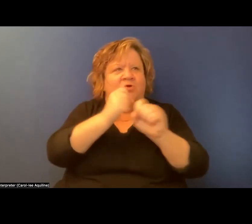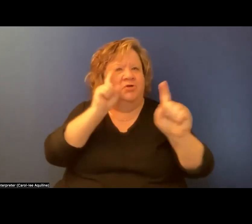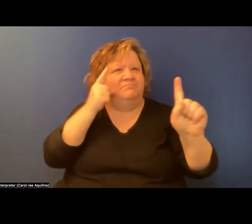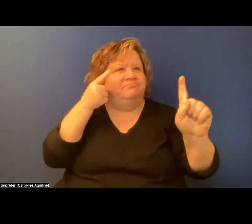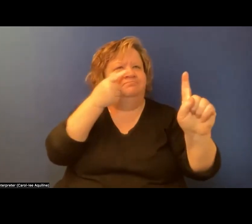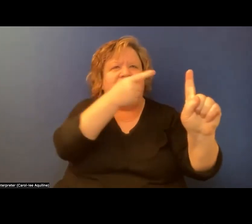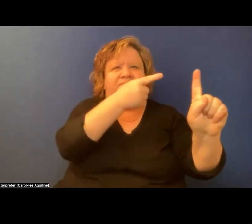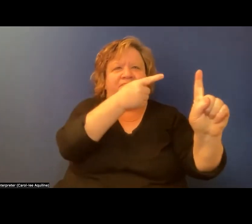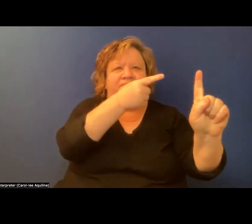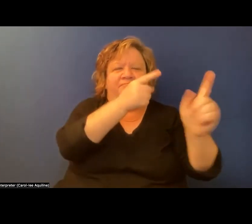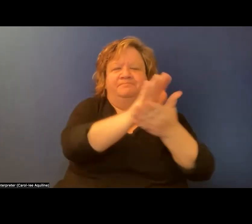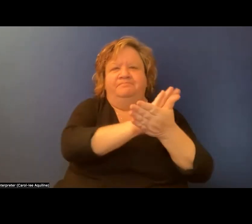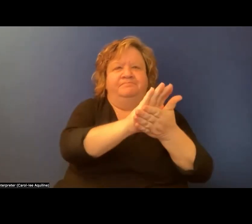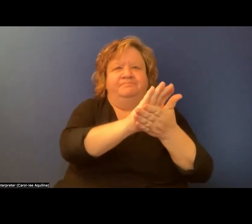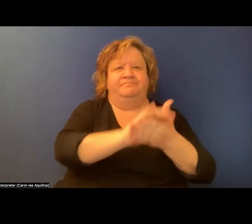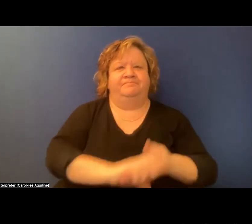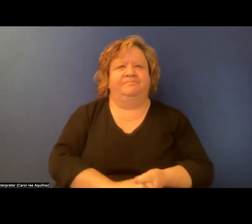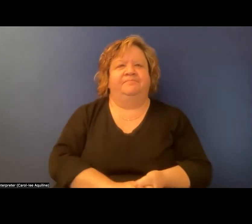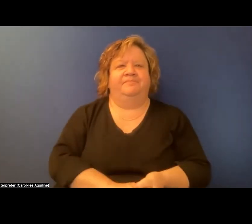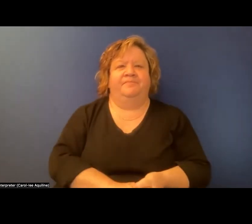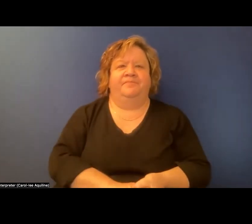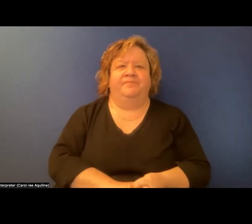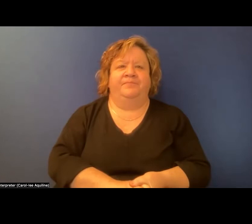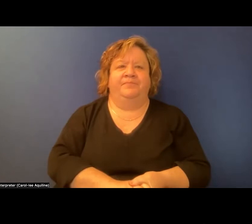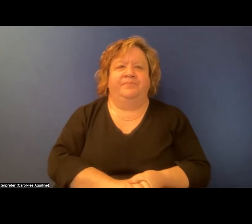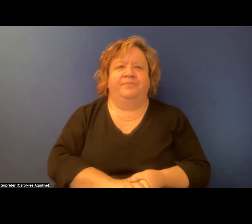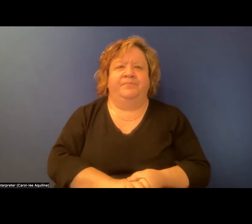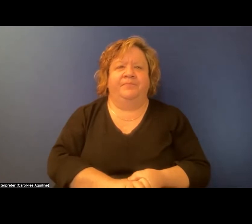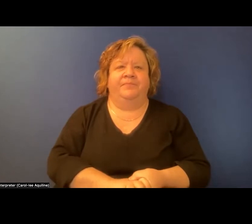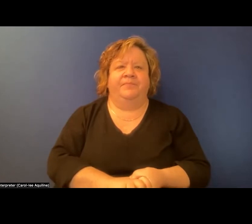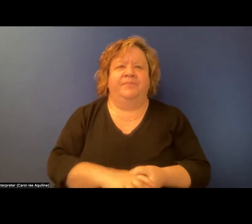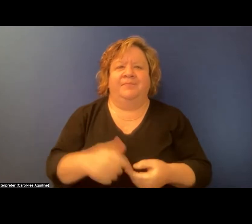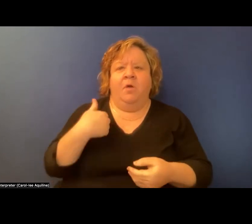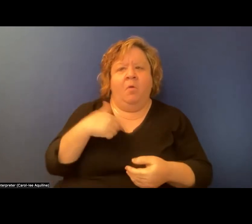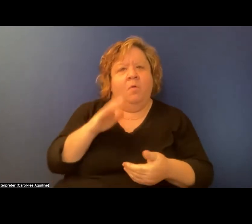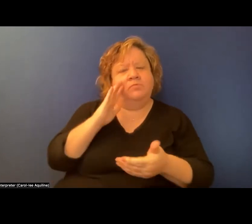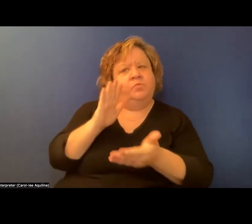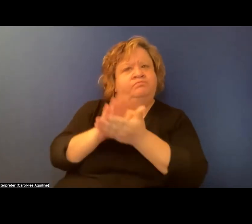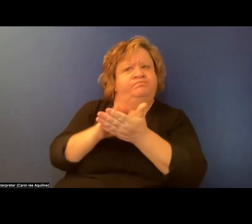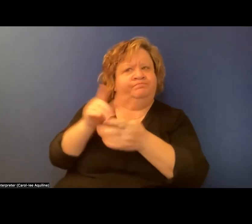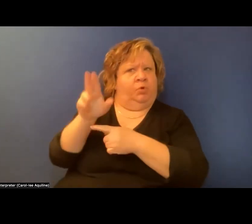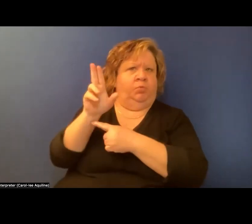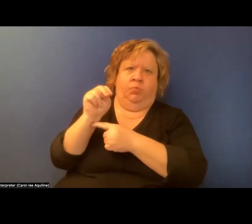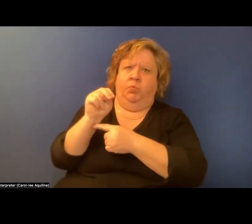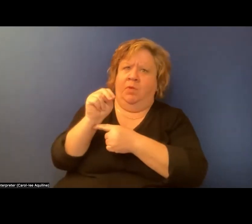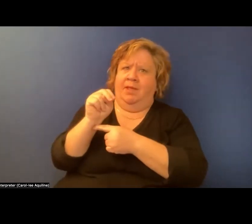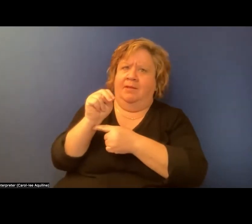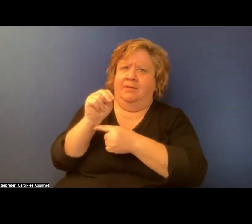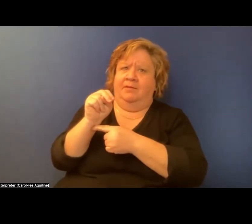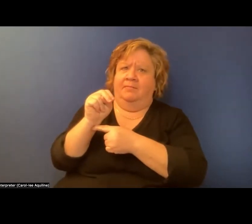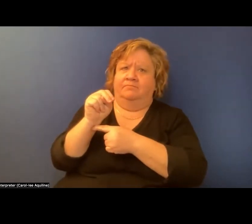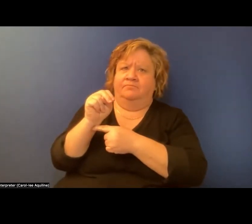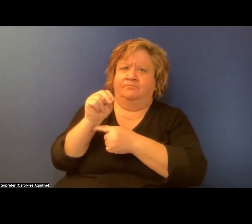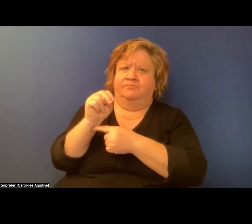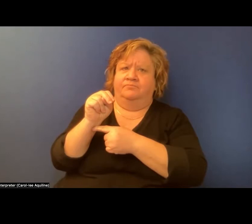being recognized by the United Nations Framework Convention on Climate Change. But until that